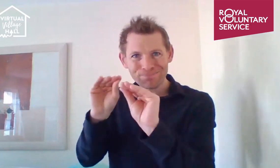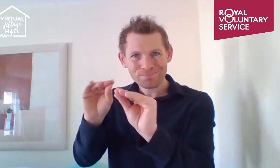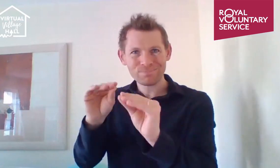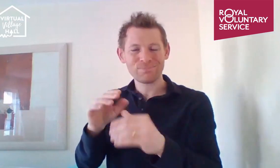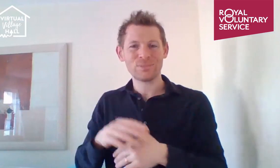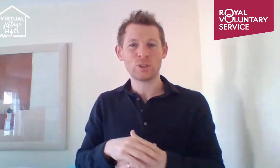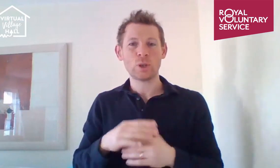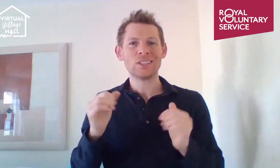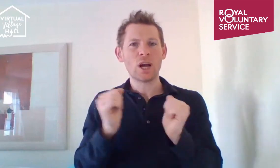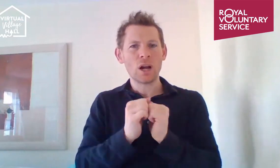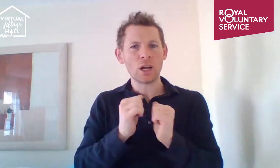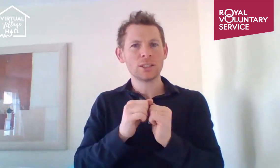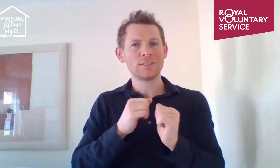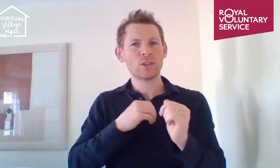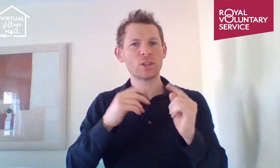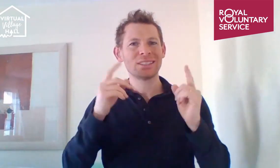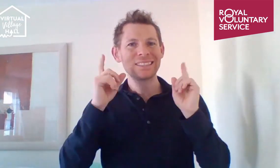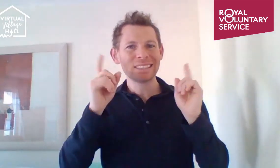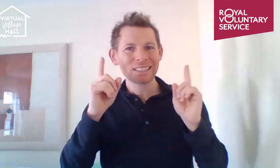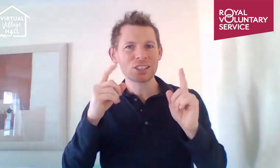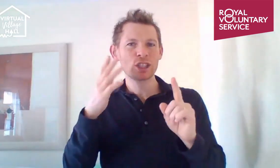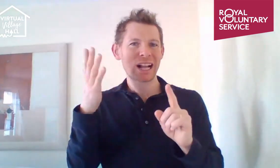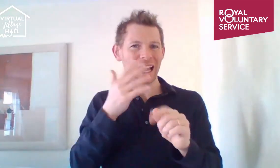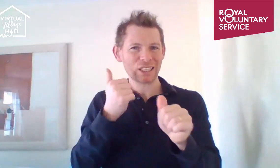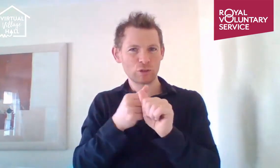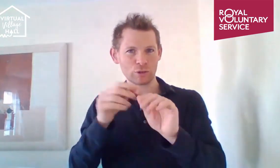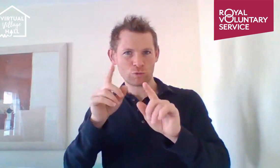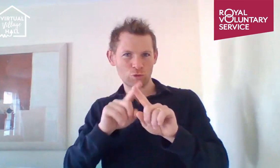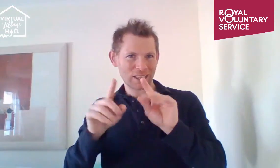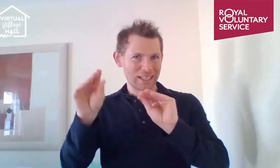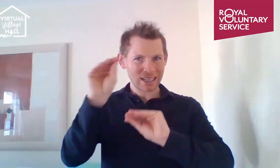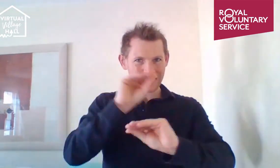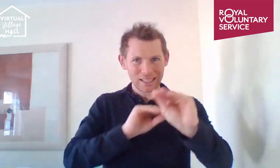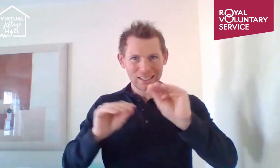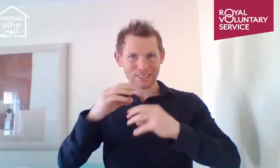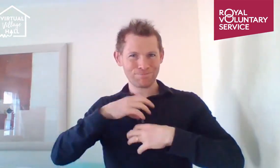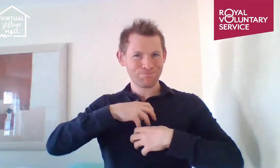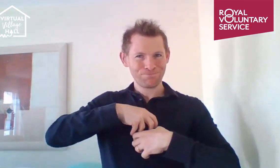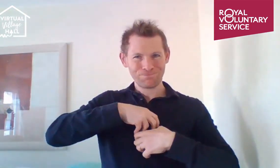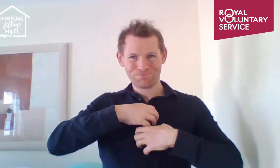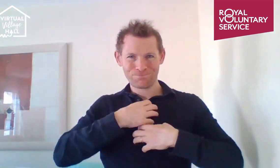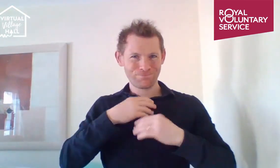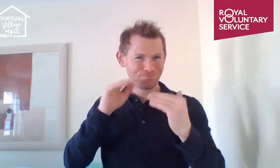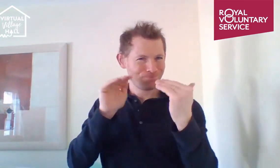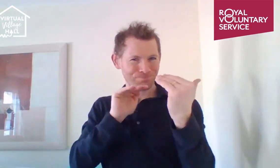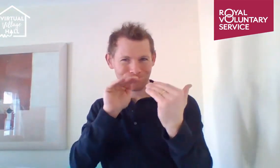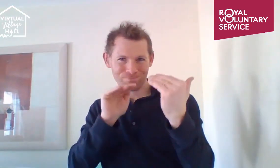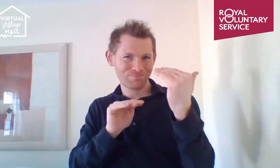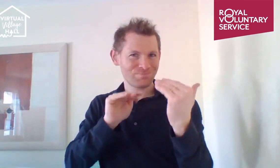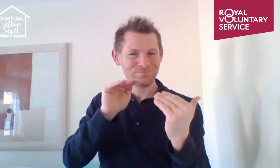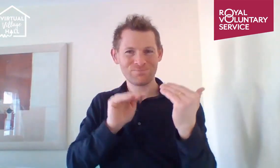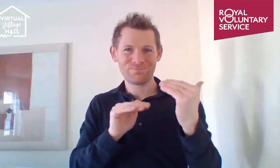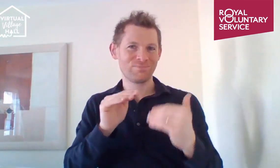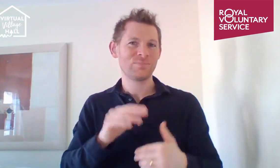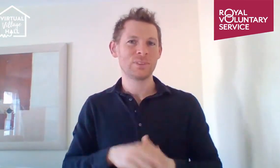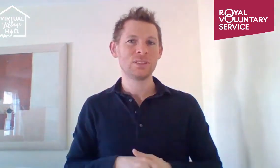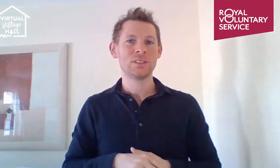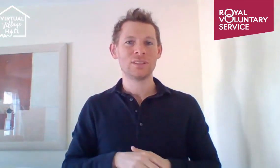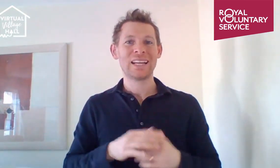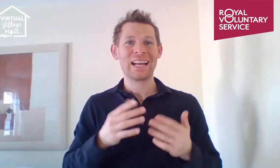they're getting the right access when it comes to education. And it's the teachers as well. They get that training to make sure that they